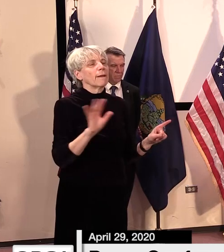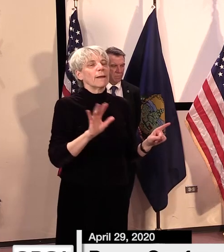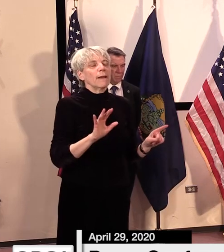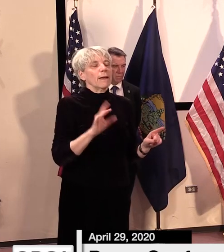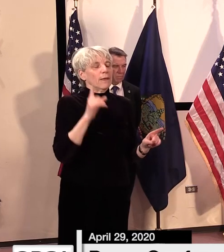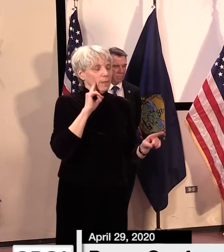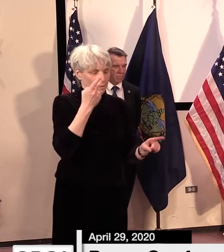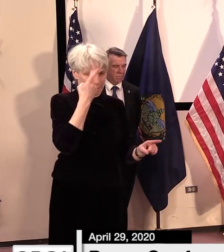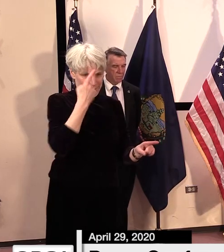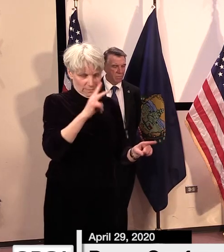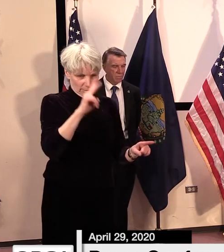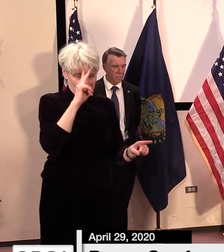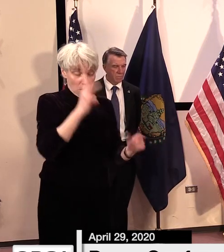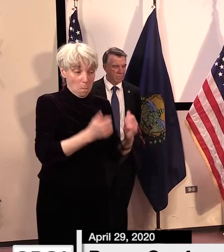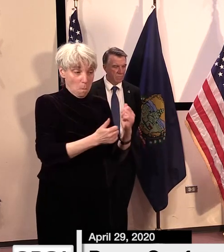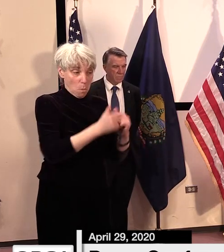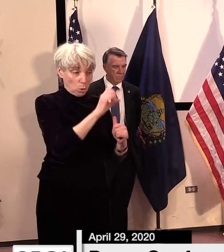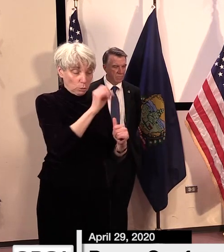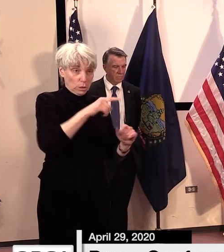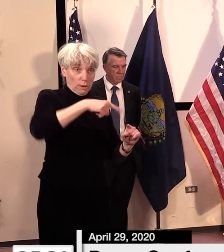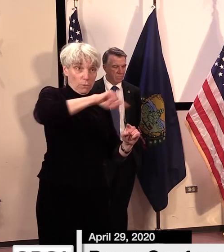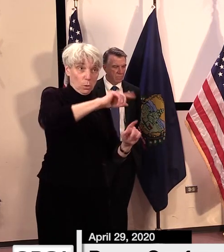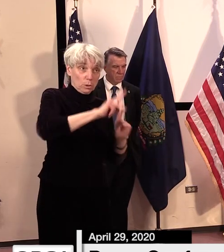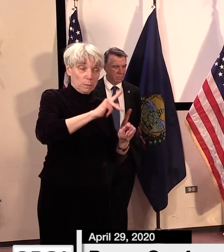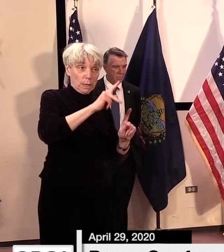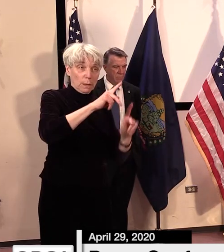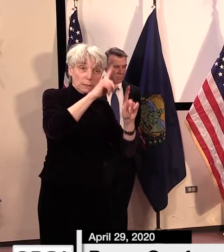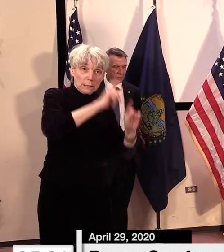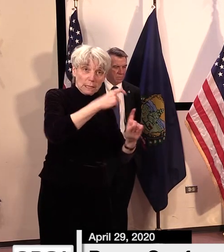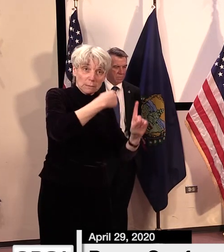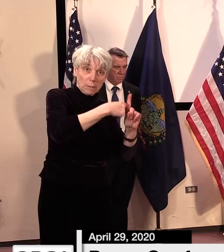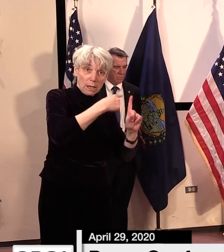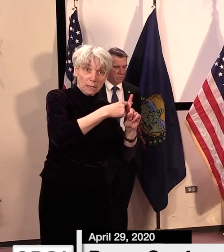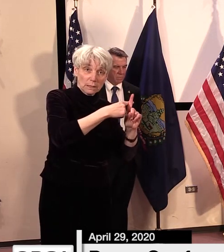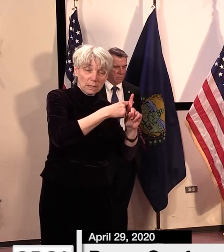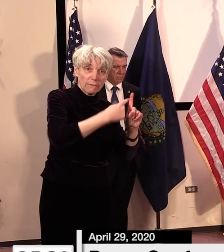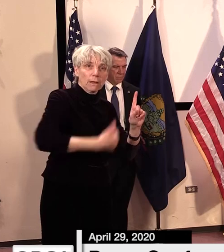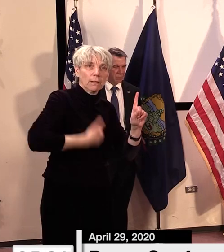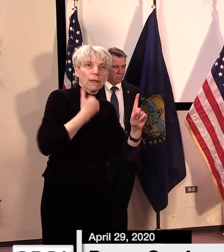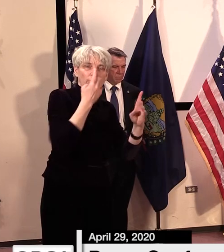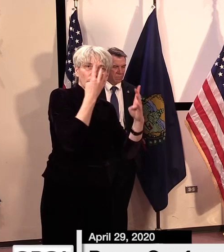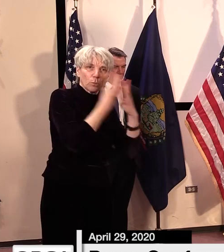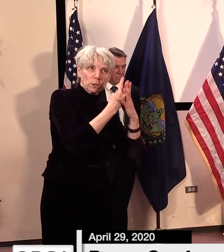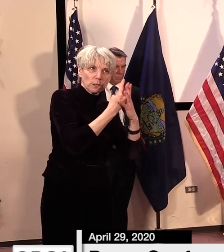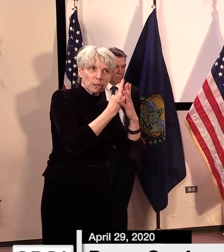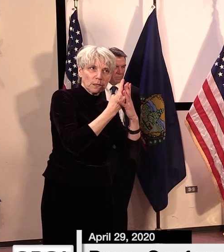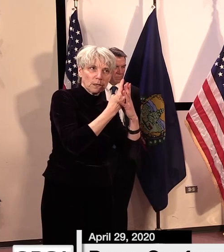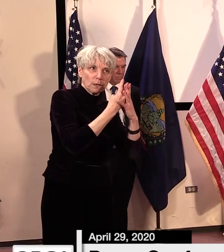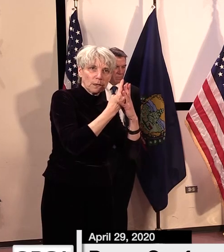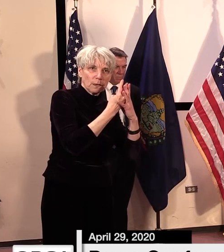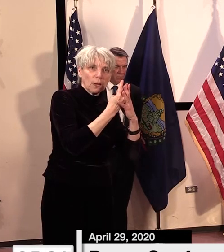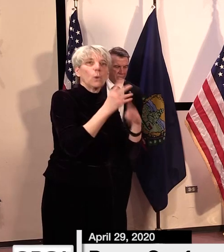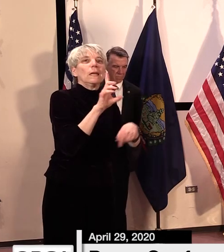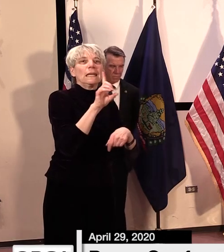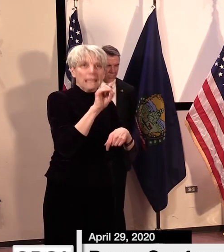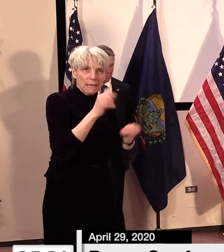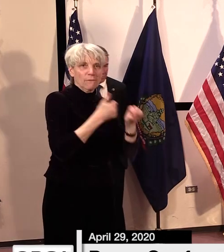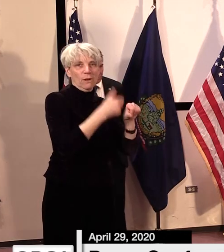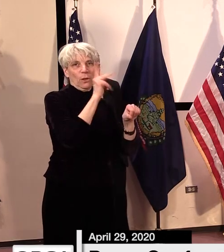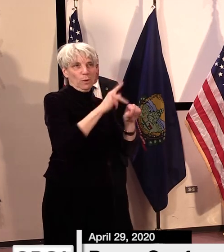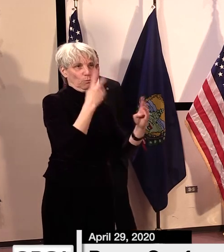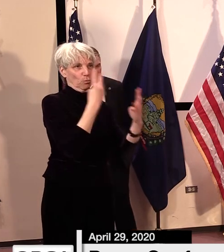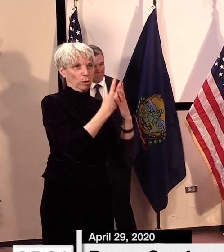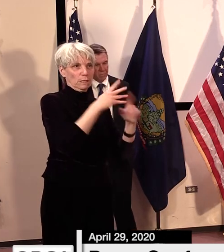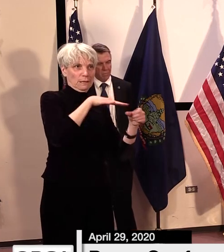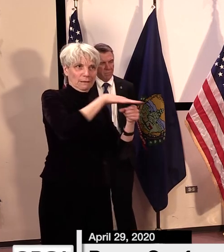that the majority of those cases were probably part of the prison. So all the appropriate steps were taken with regard to